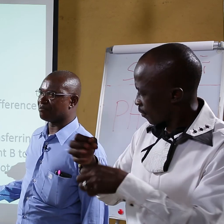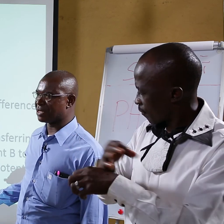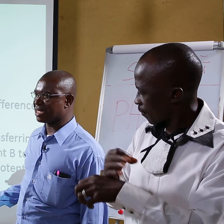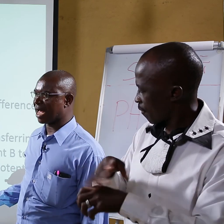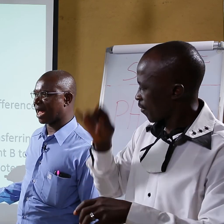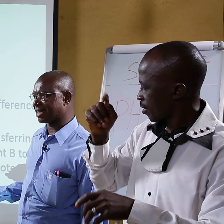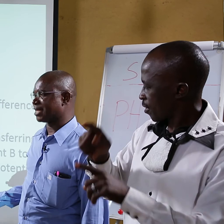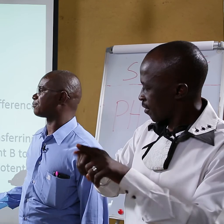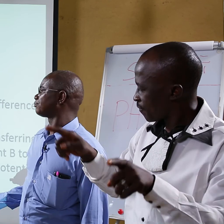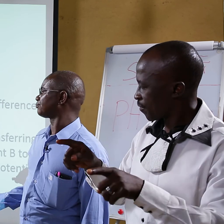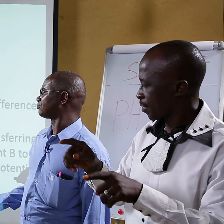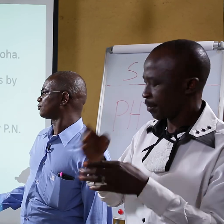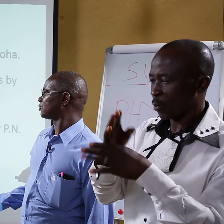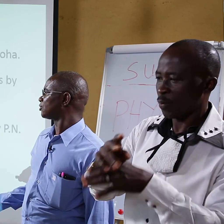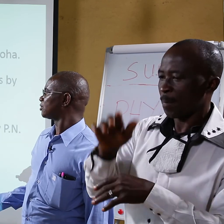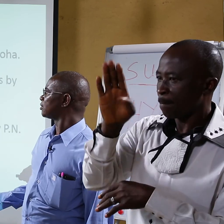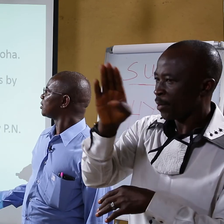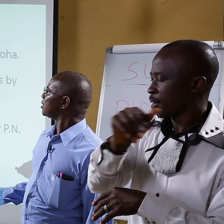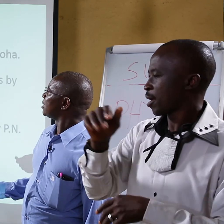between B and A.